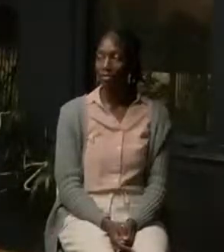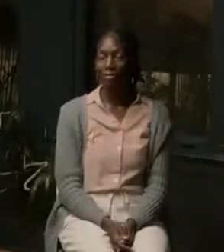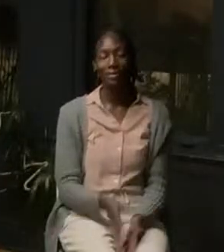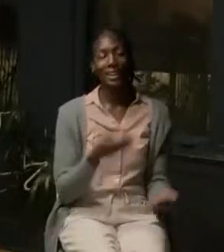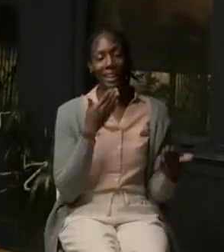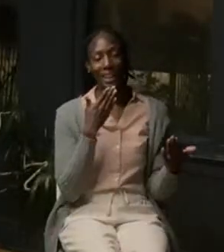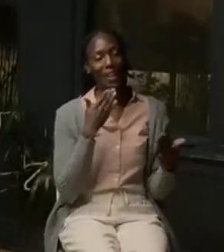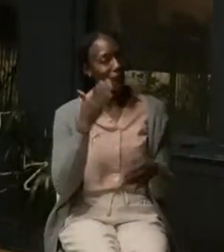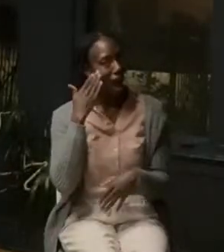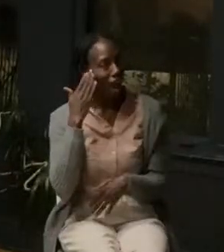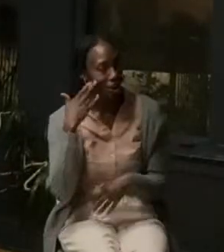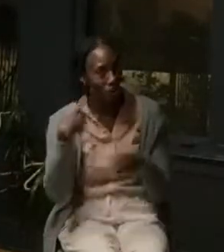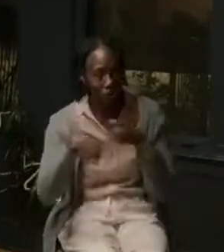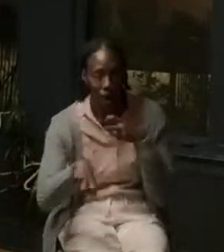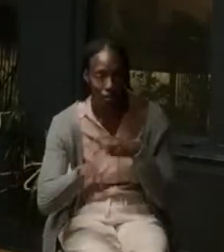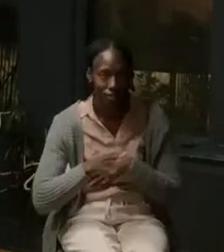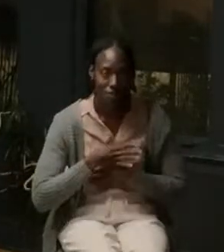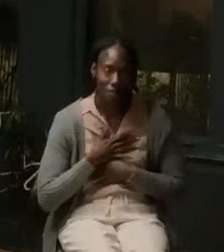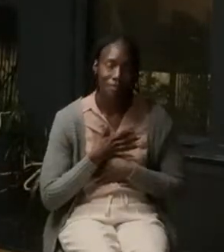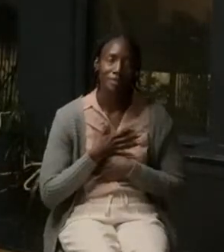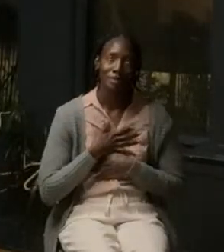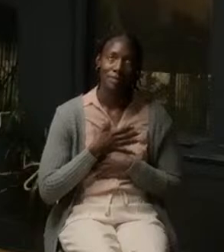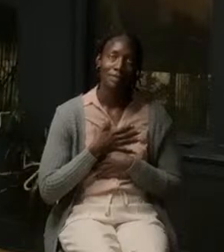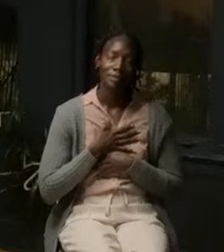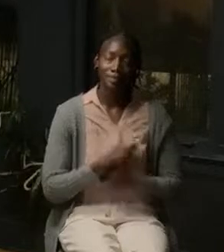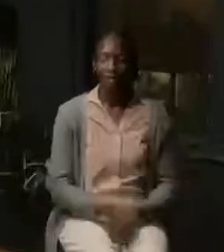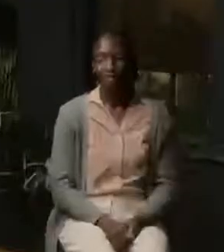Thank you. I know that was rough.